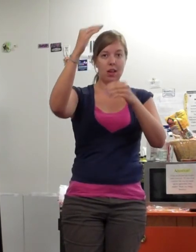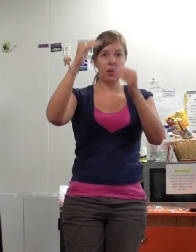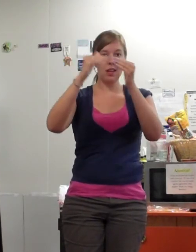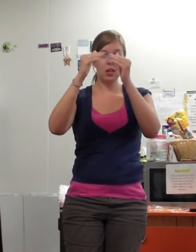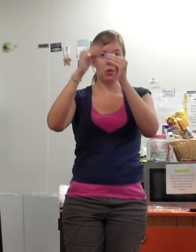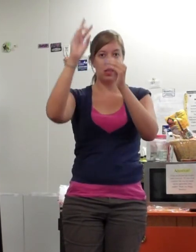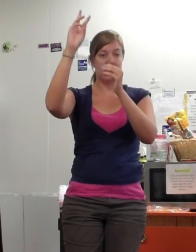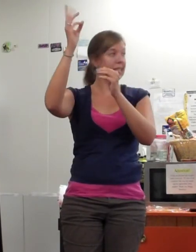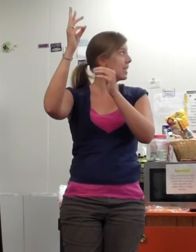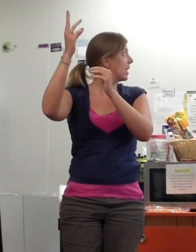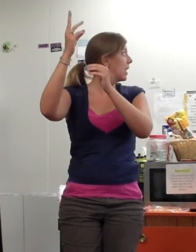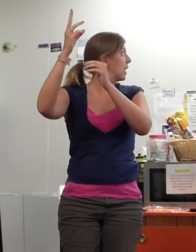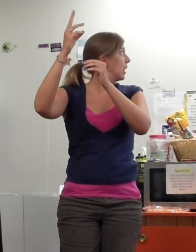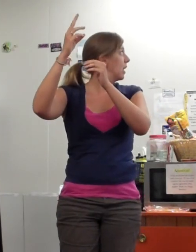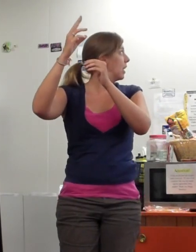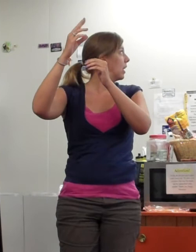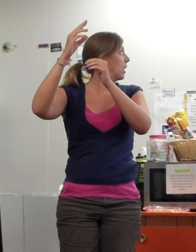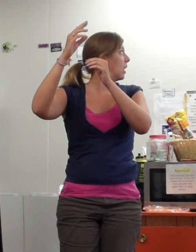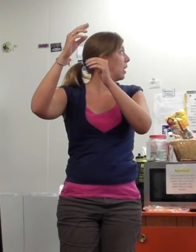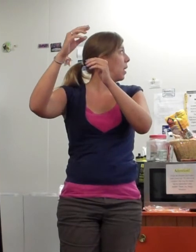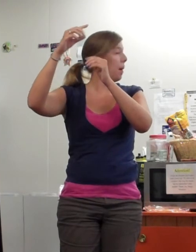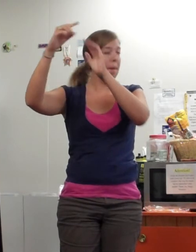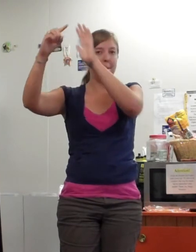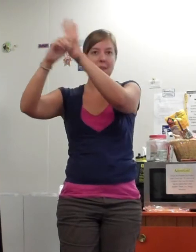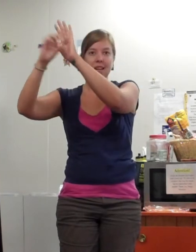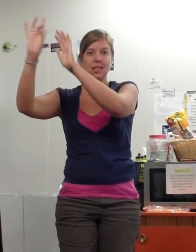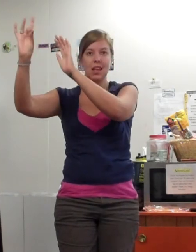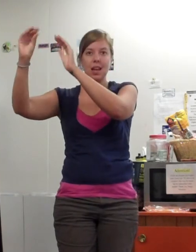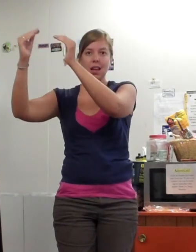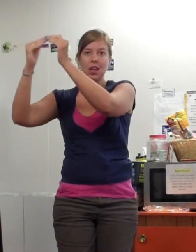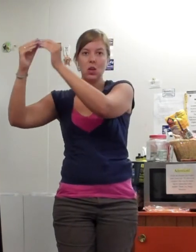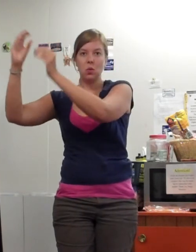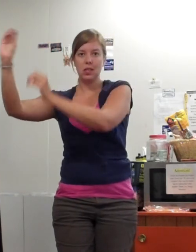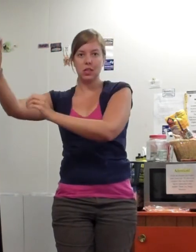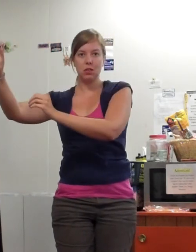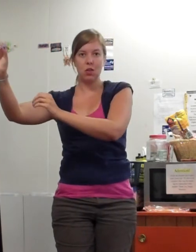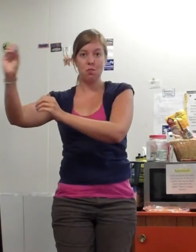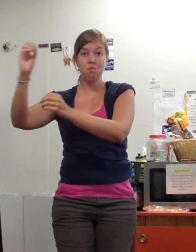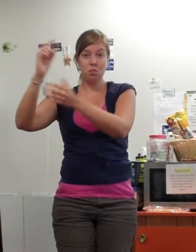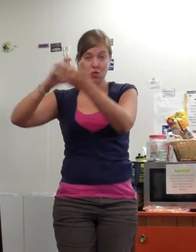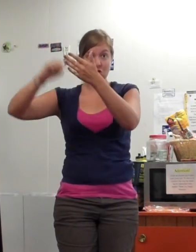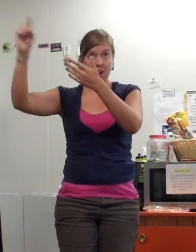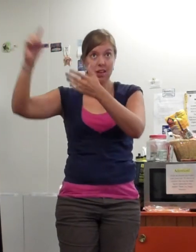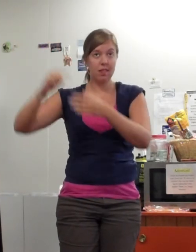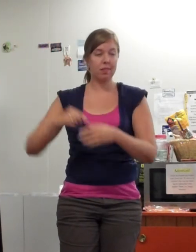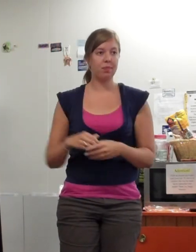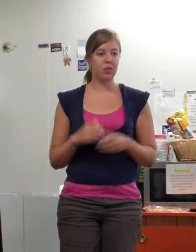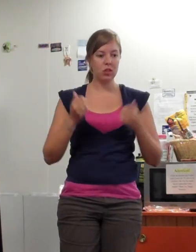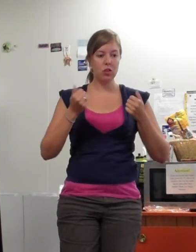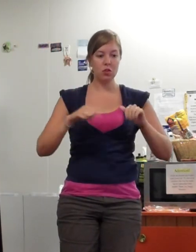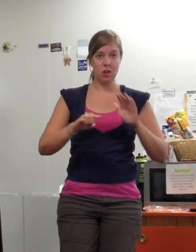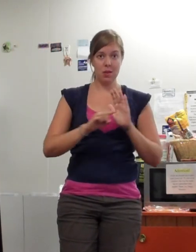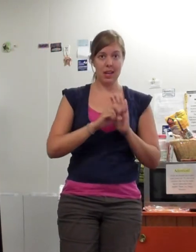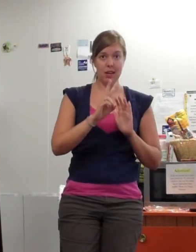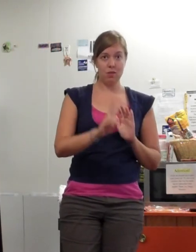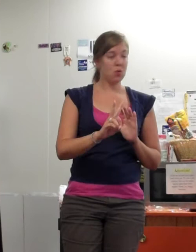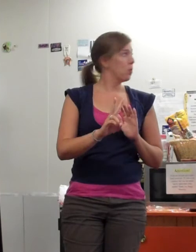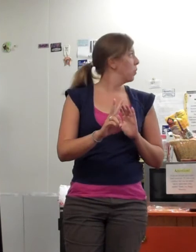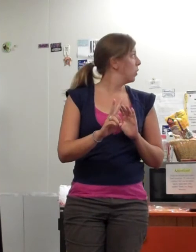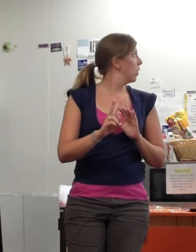more equals 0. Good. That guy works. Now let's go back and try it with negative 2. Is it true that if I do negative 2